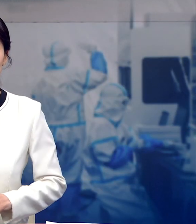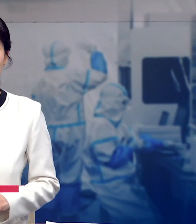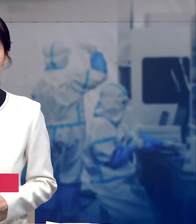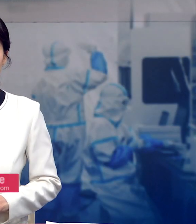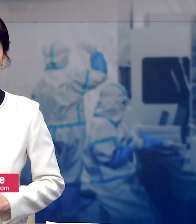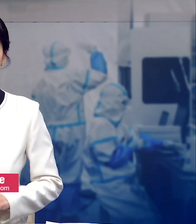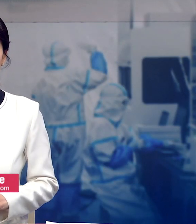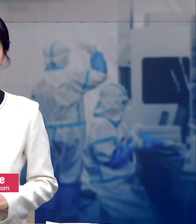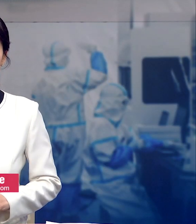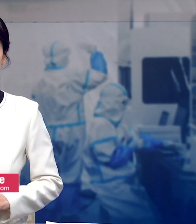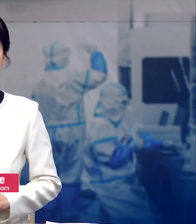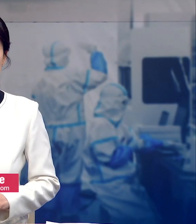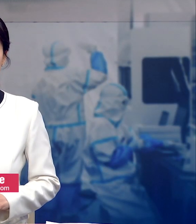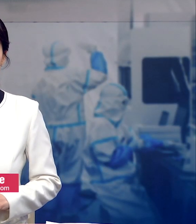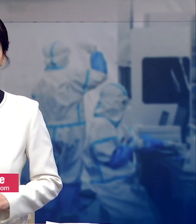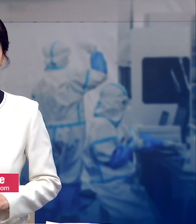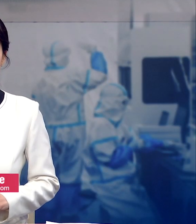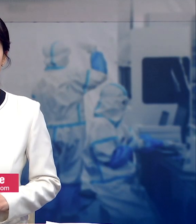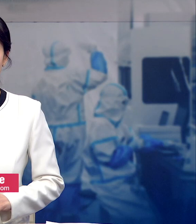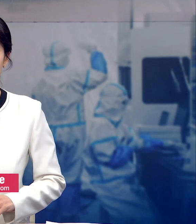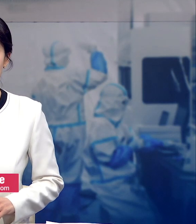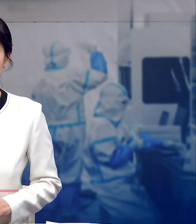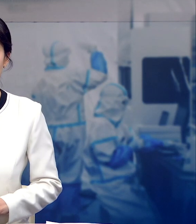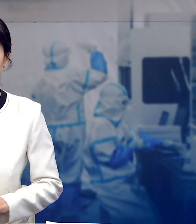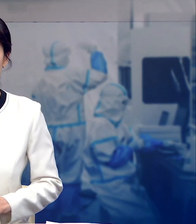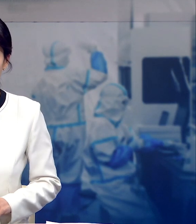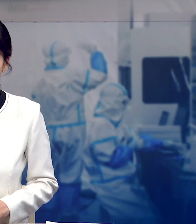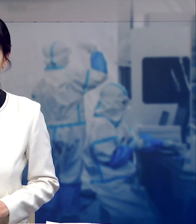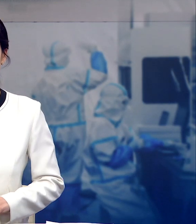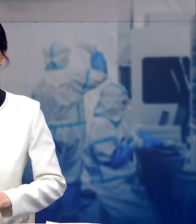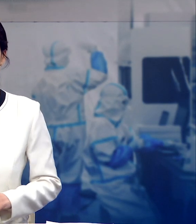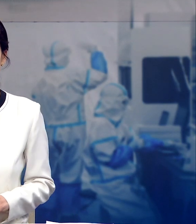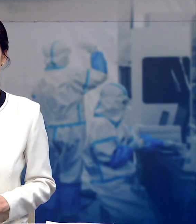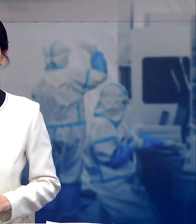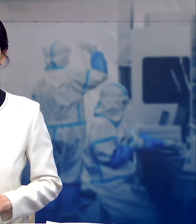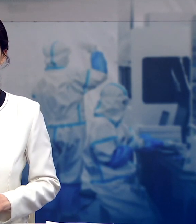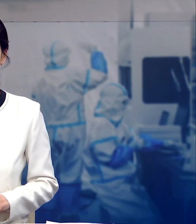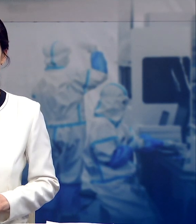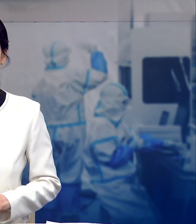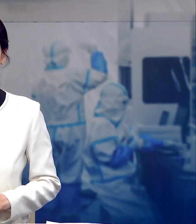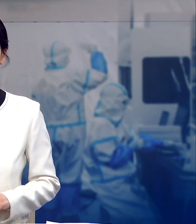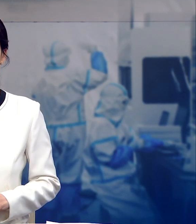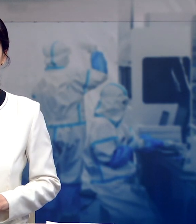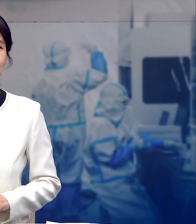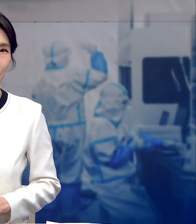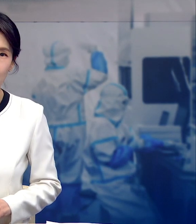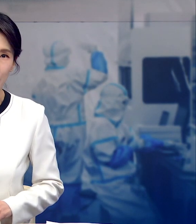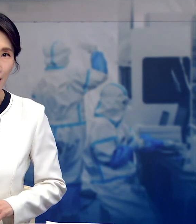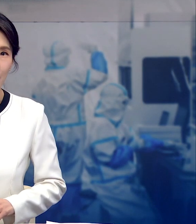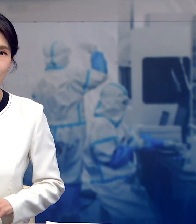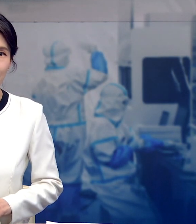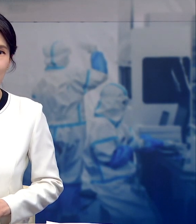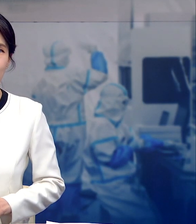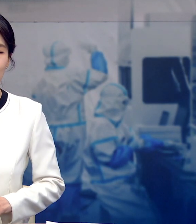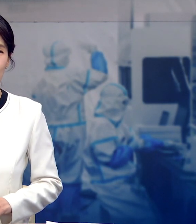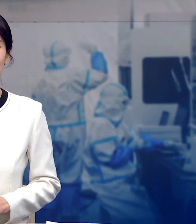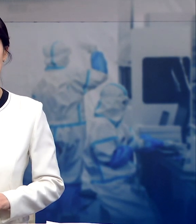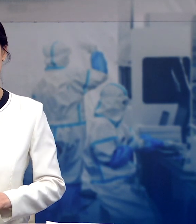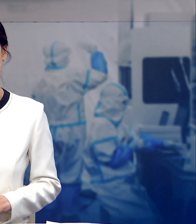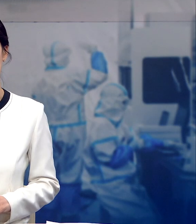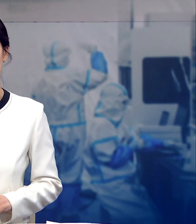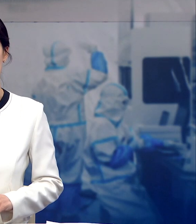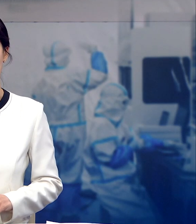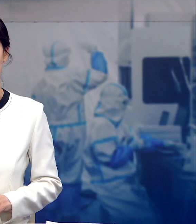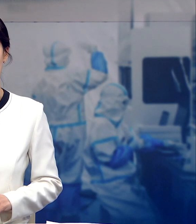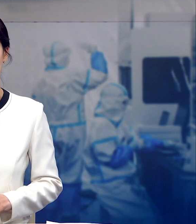Welcome to Tuesday's edition of COVID-19. Korea's daily cases have been hovering in the mid-300s in recent days amid a flurry of events, including